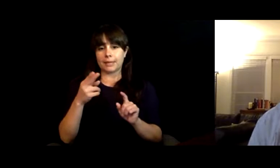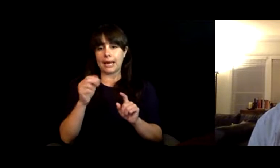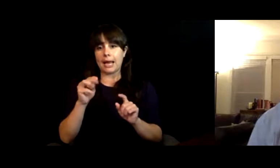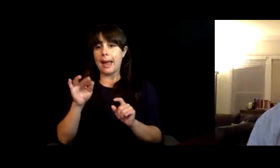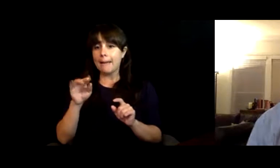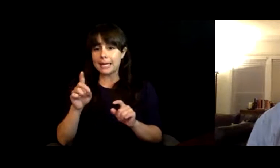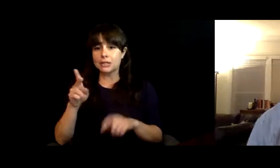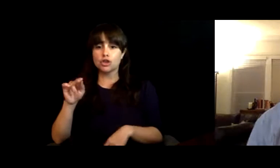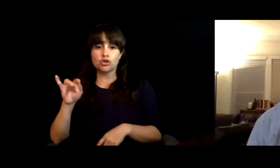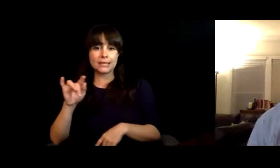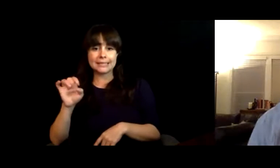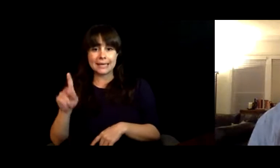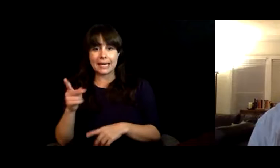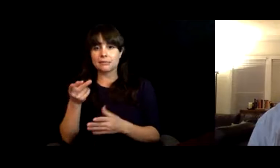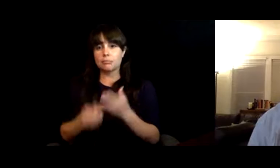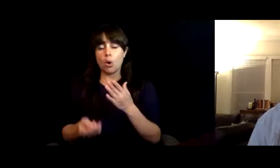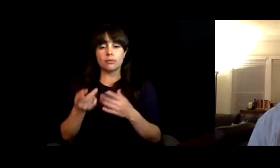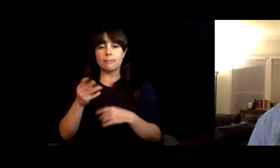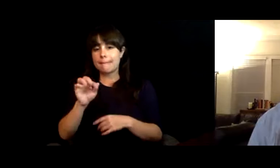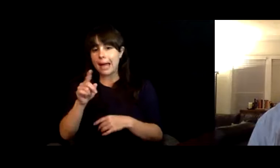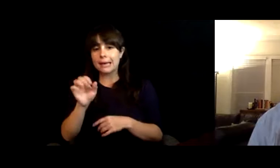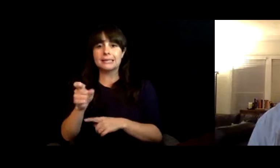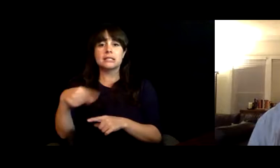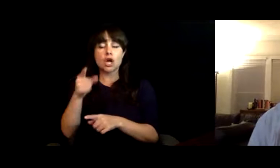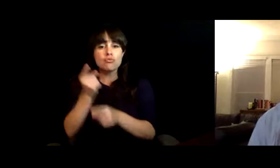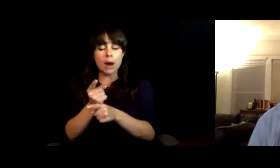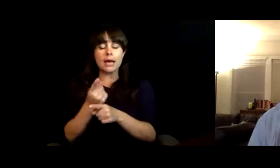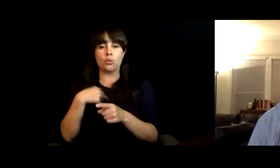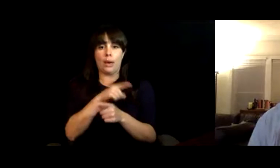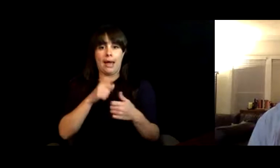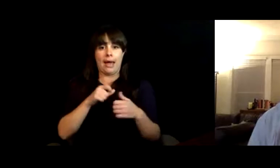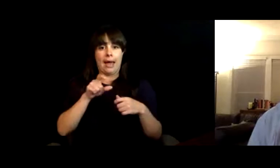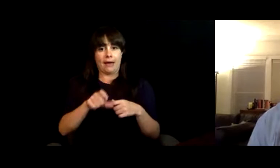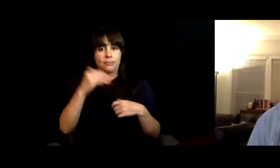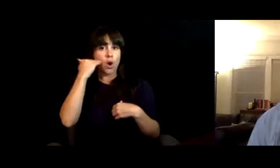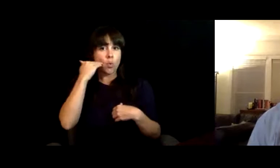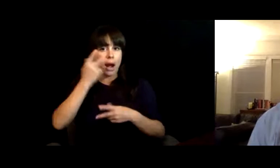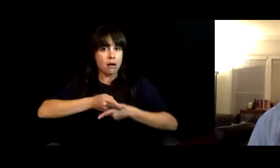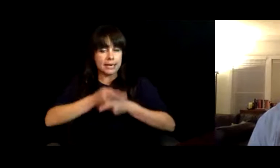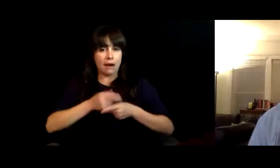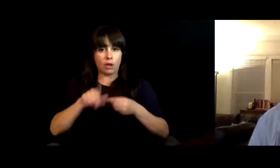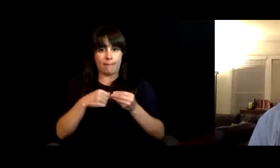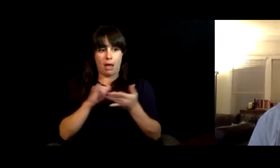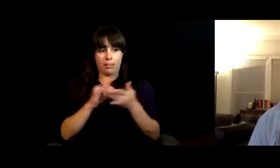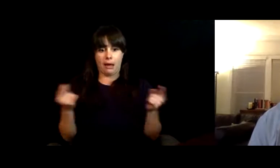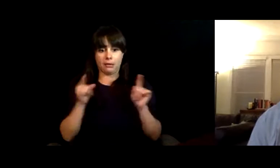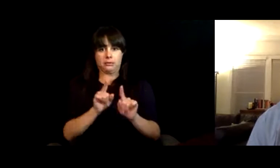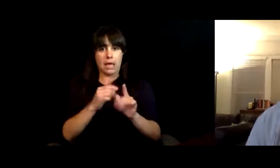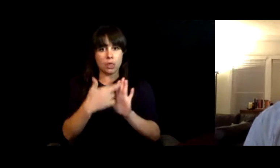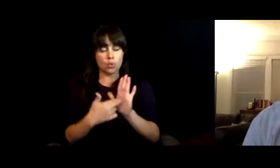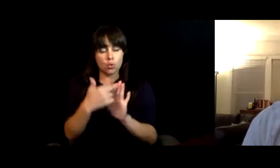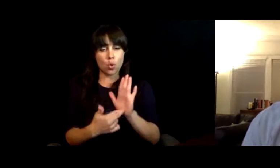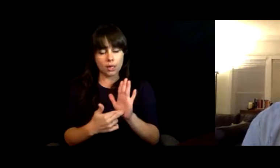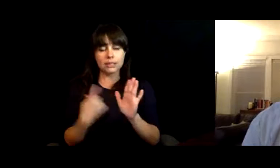over the United States. So we created a Marcus alert because of a tragedy that happened in Richmond,